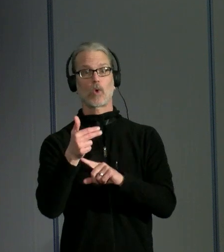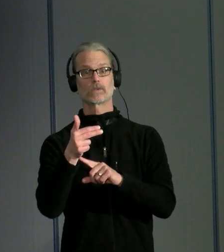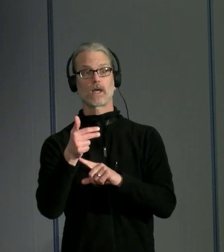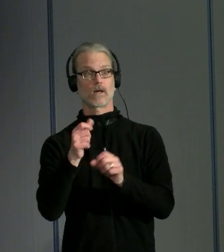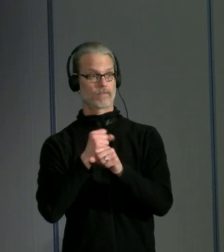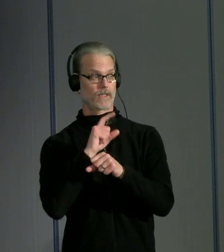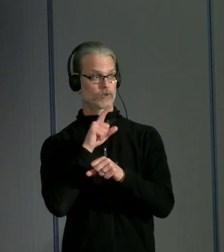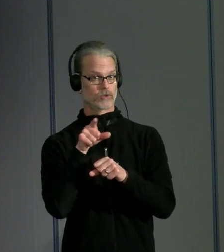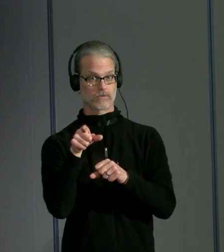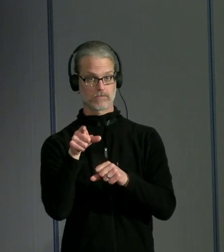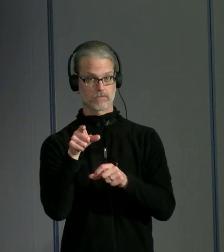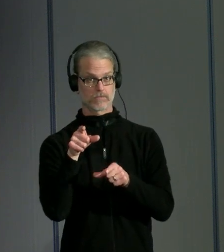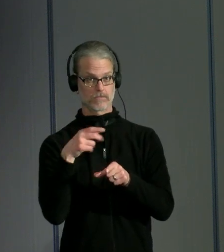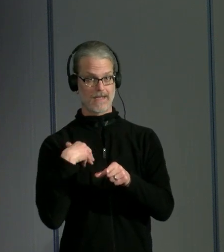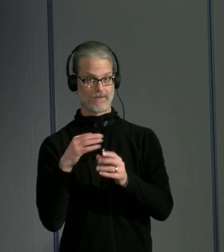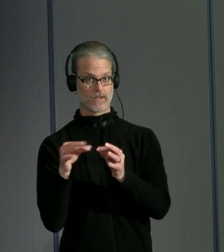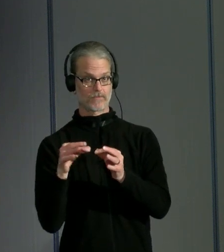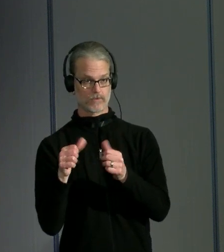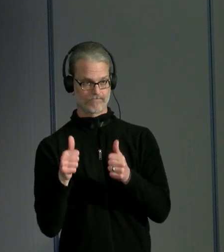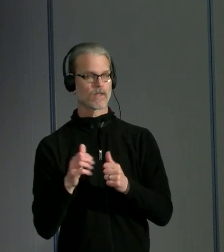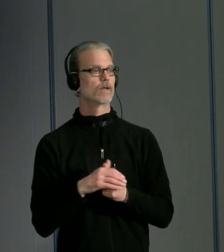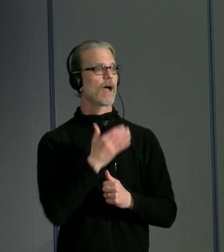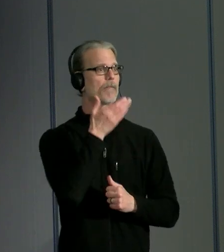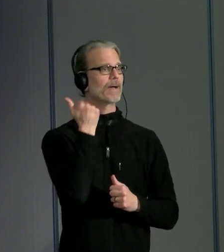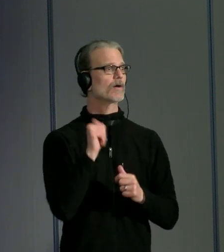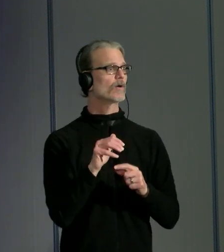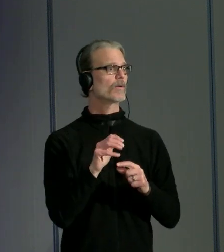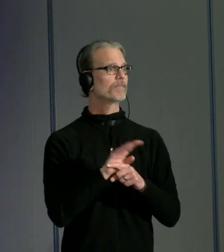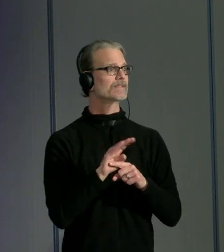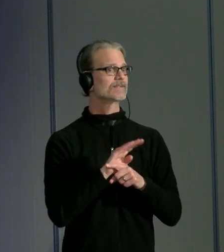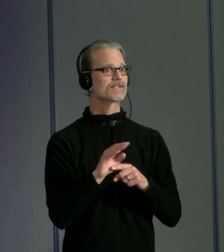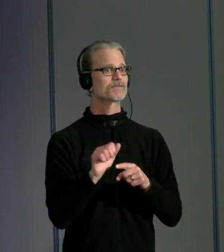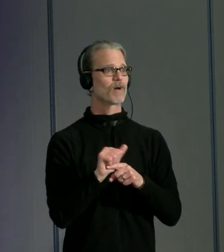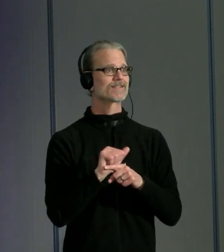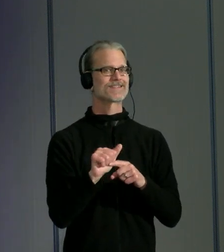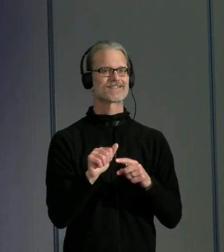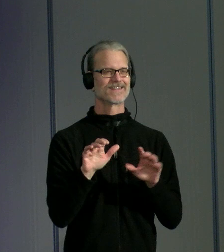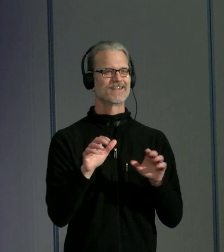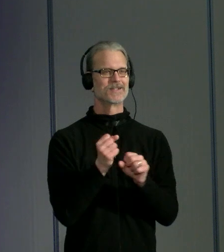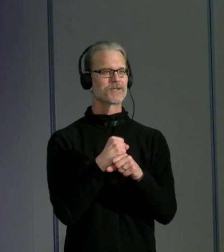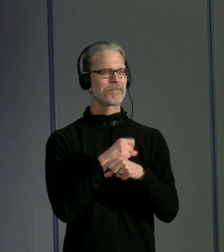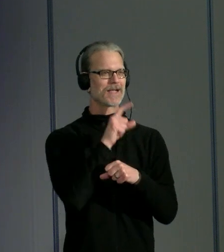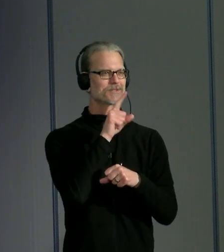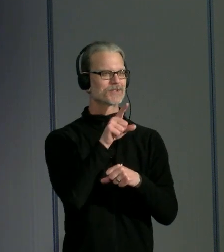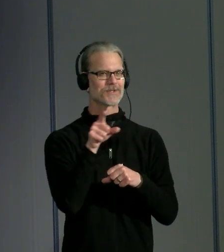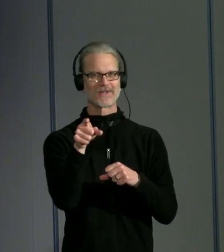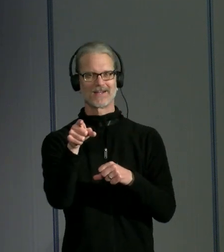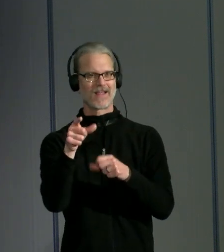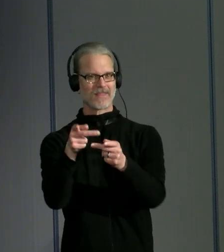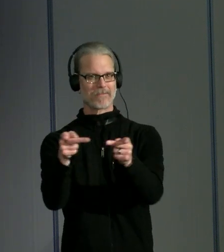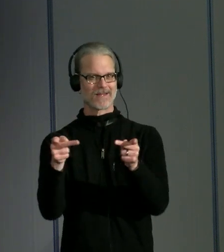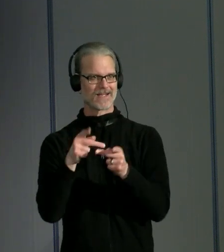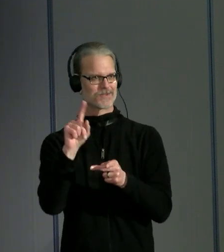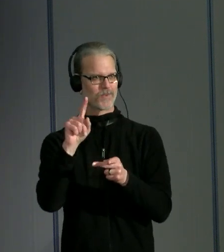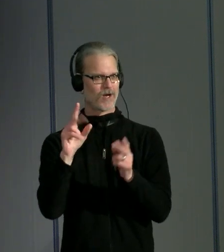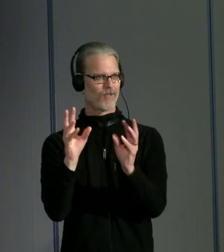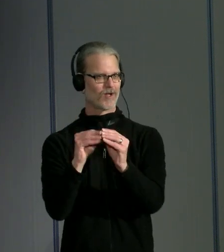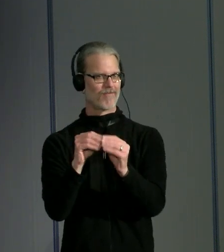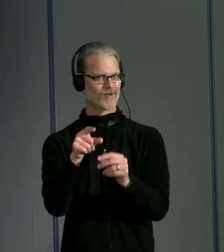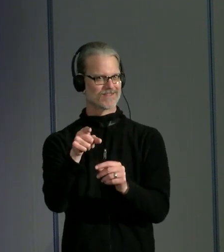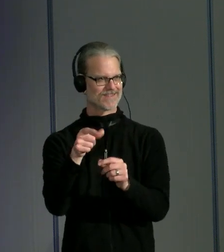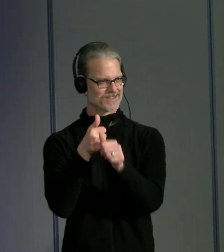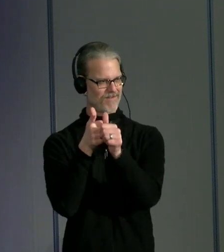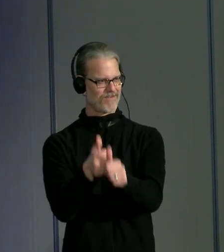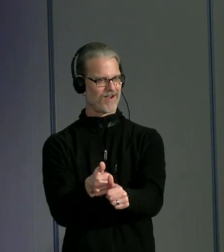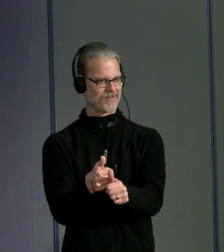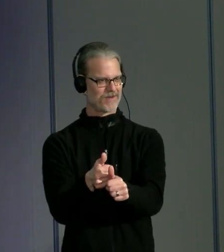happened. A better business practice is to ensure that your venues are following accessibility guidelines. And even